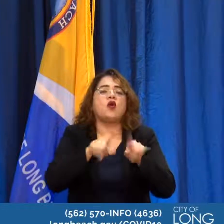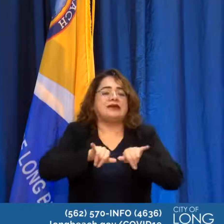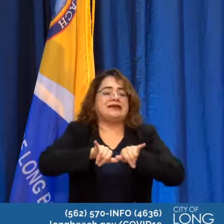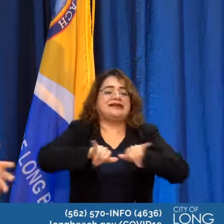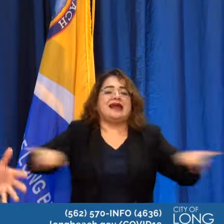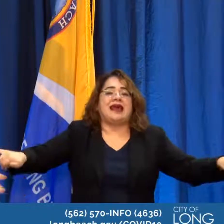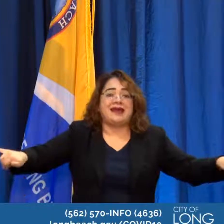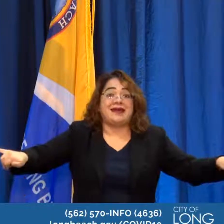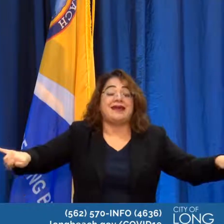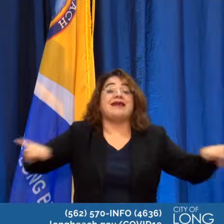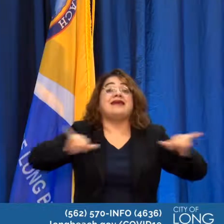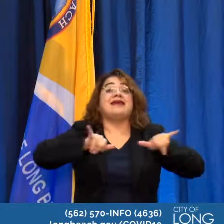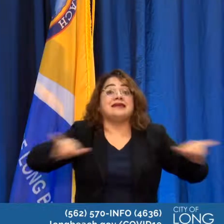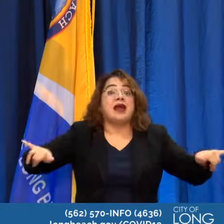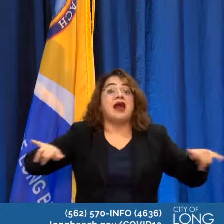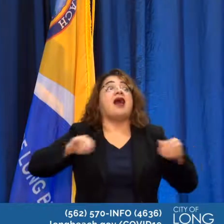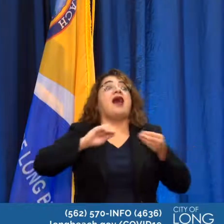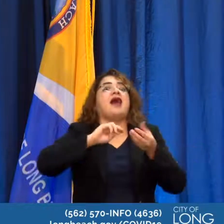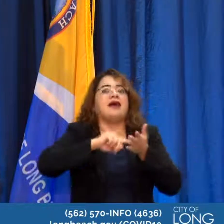actually very difficult.